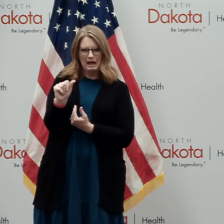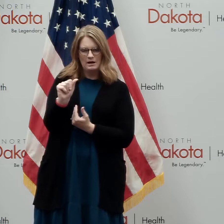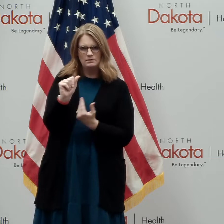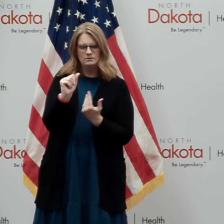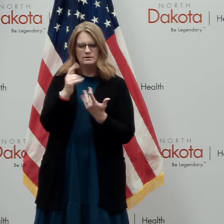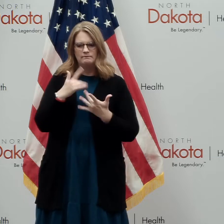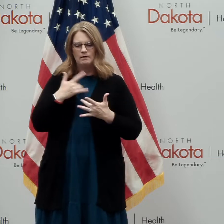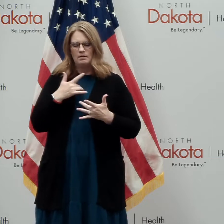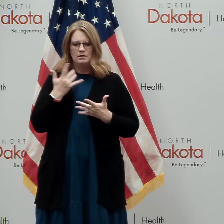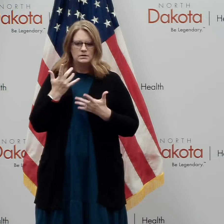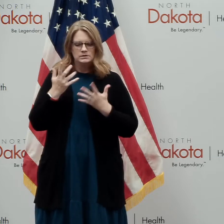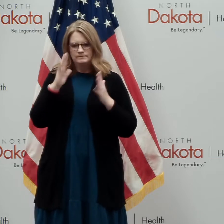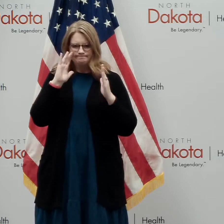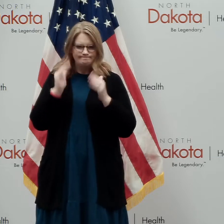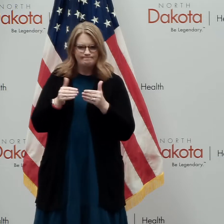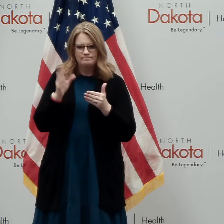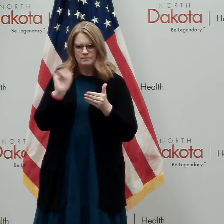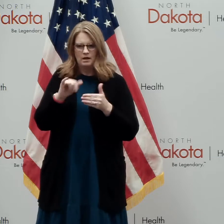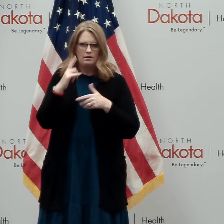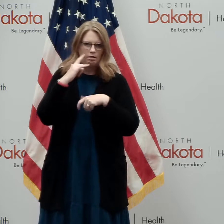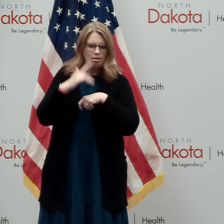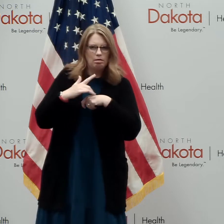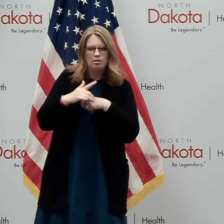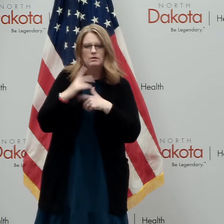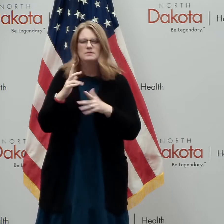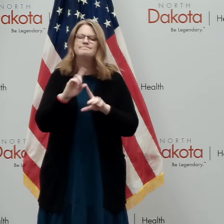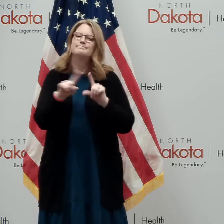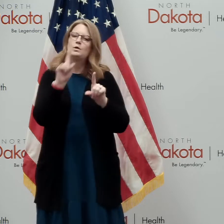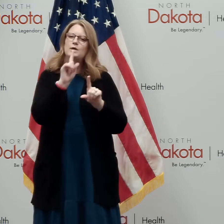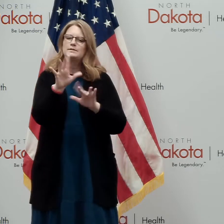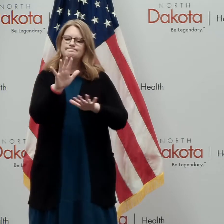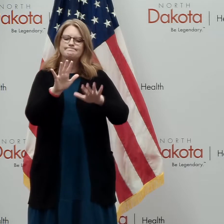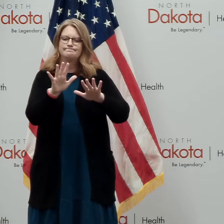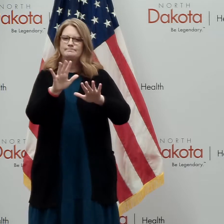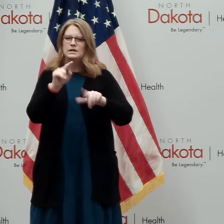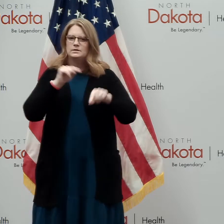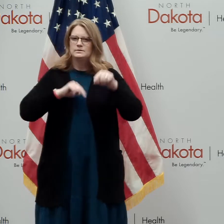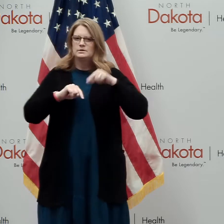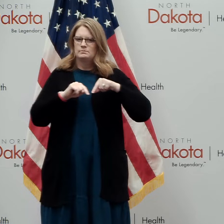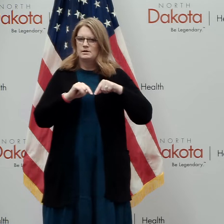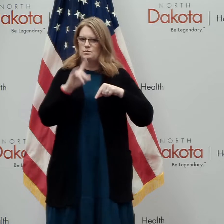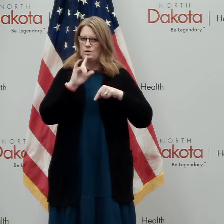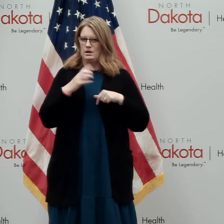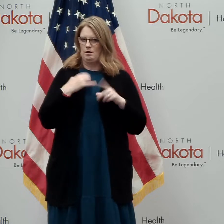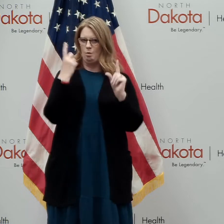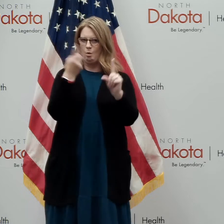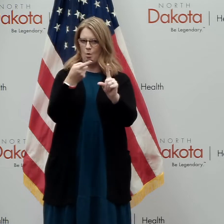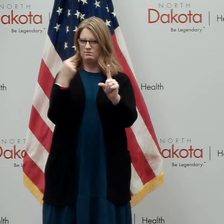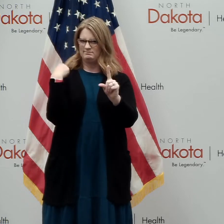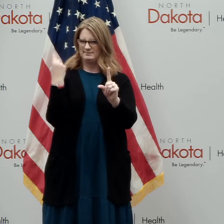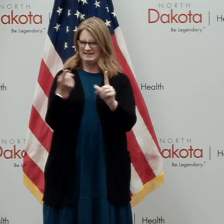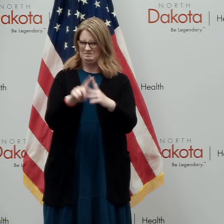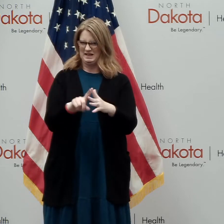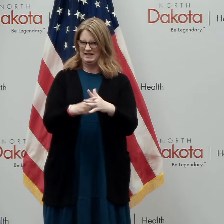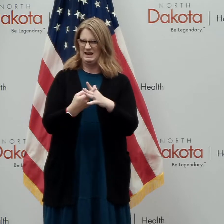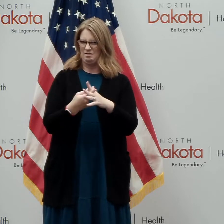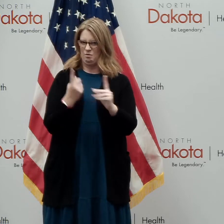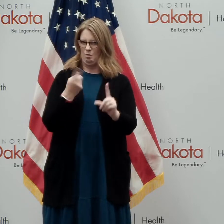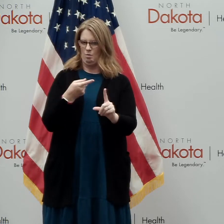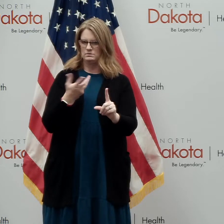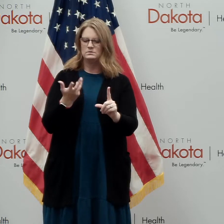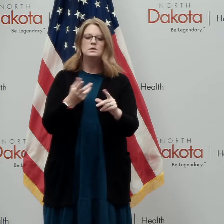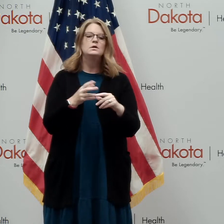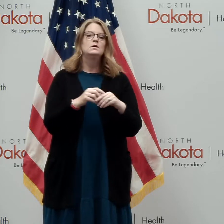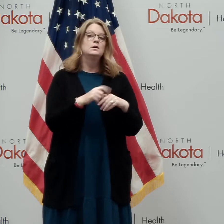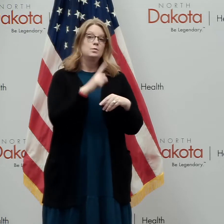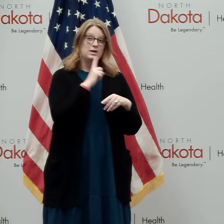we're focusing on what we've been focusing on in terms of our strategic goals since the very beginning. First of all, number